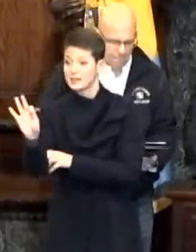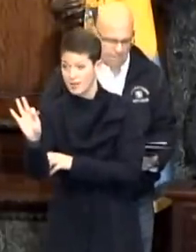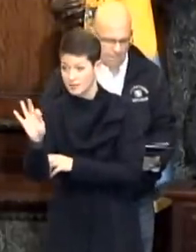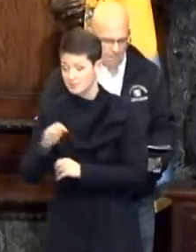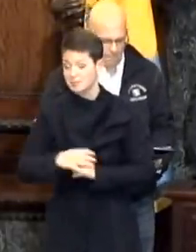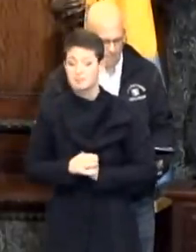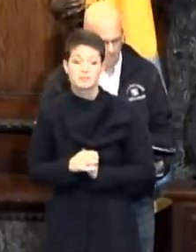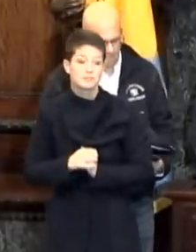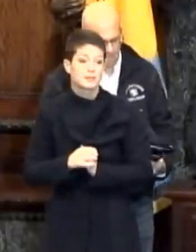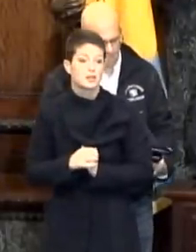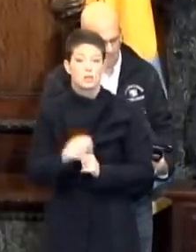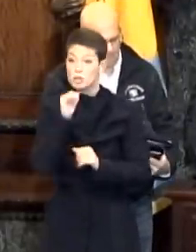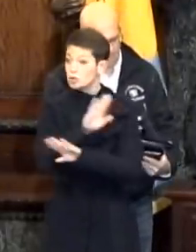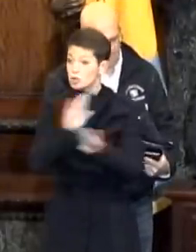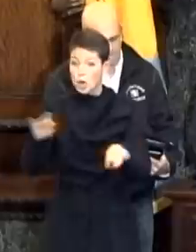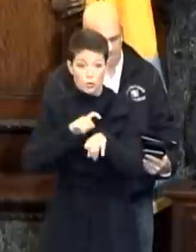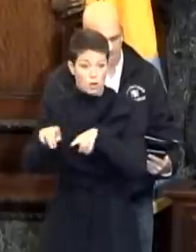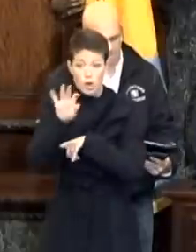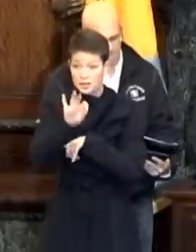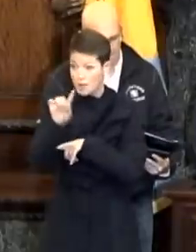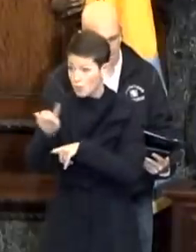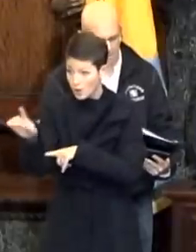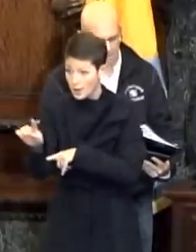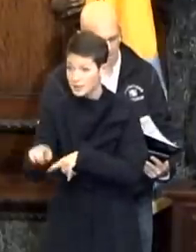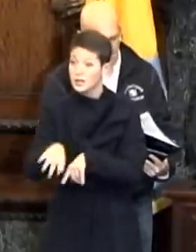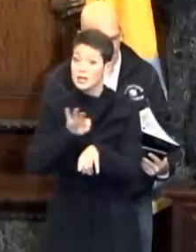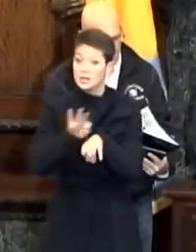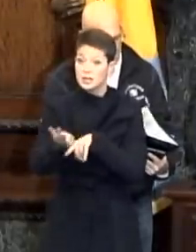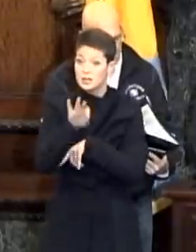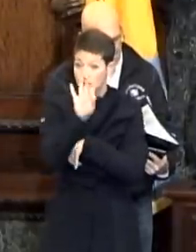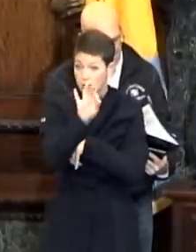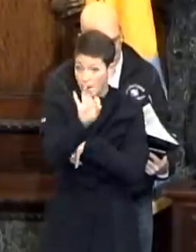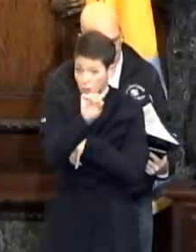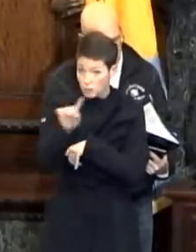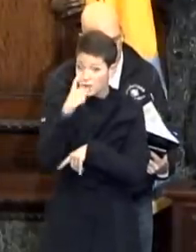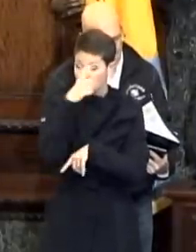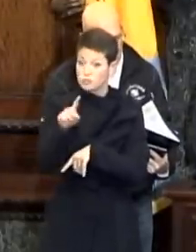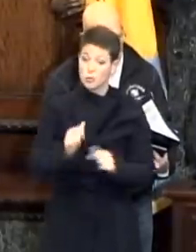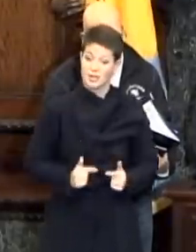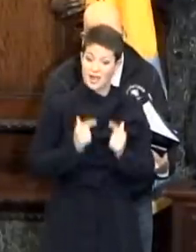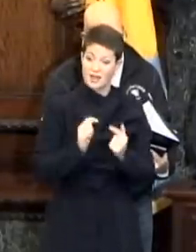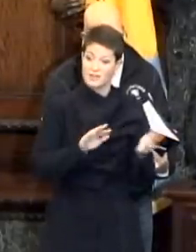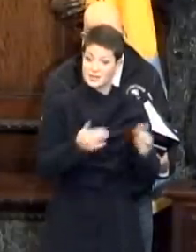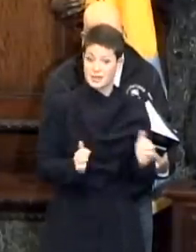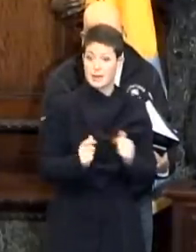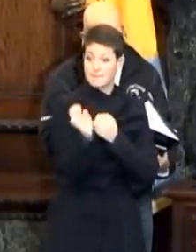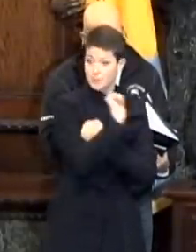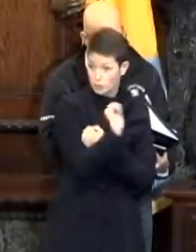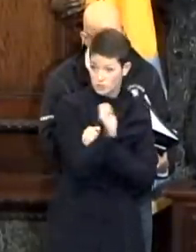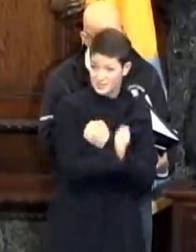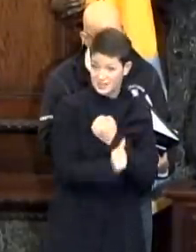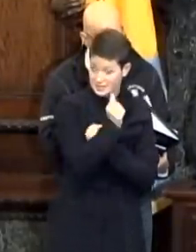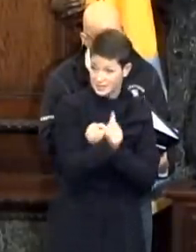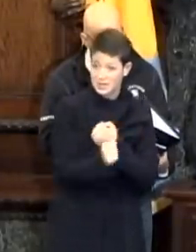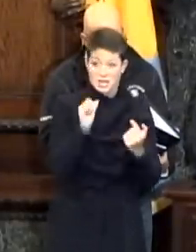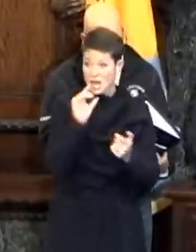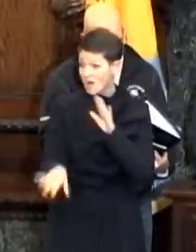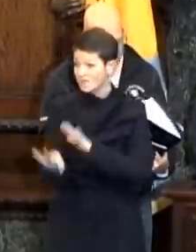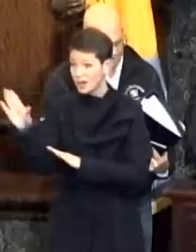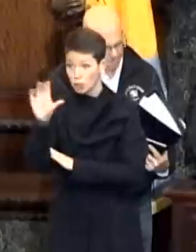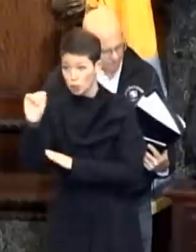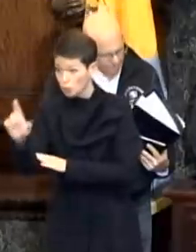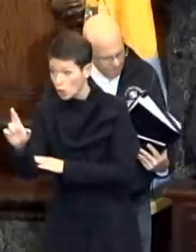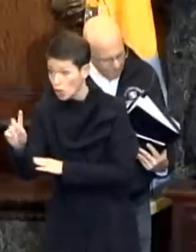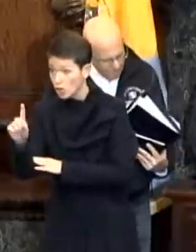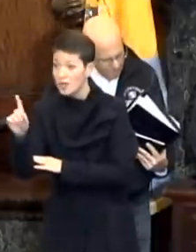7669. Do not call 911. 911, as you know, is only for life and death emergencies, not for finding your car that you should